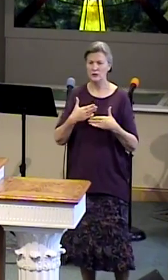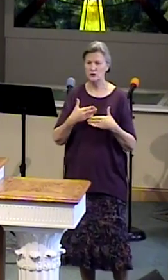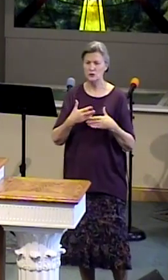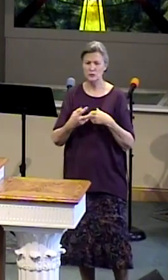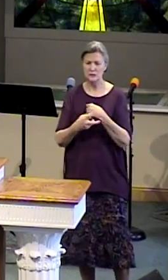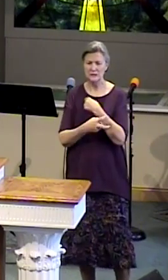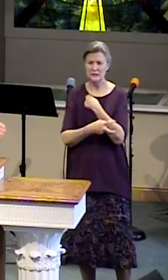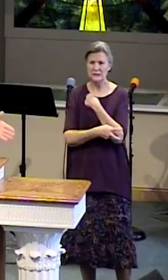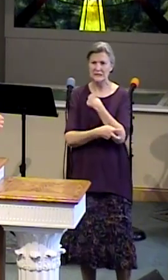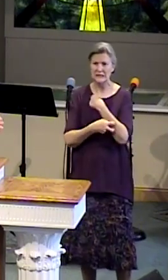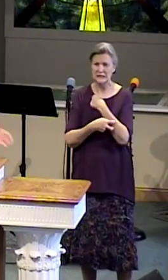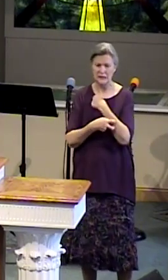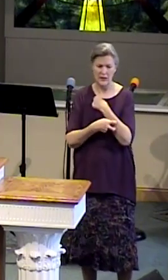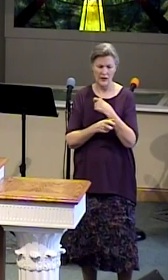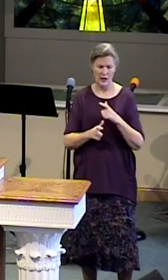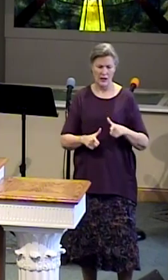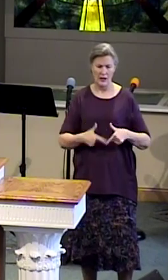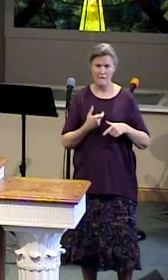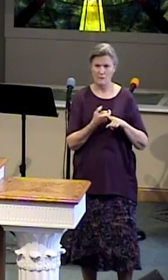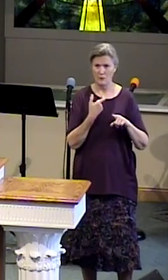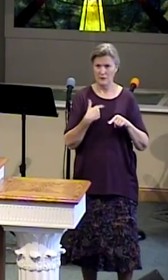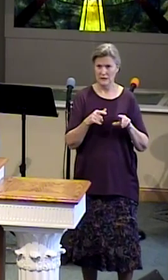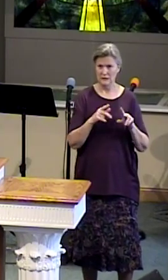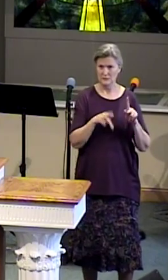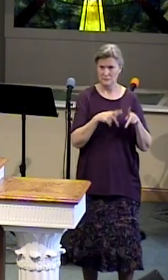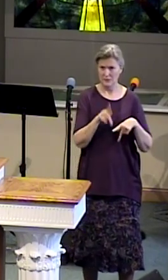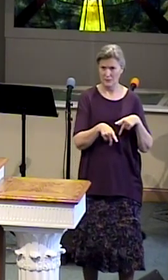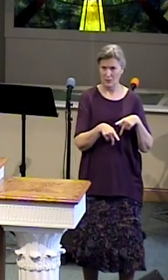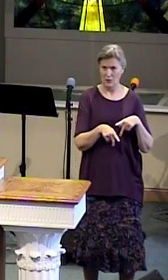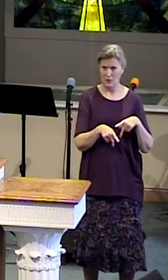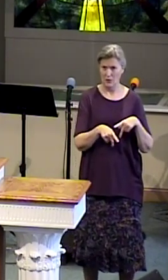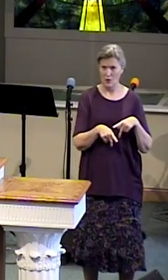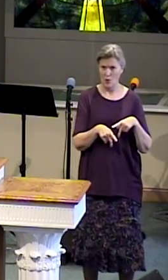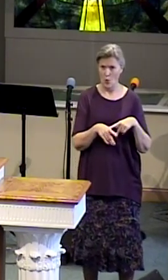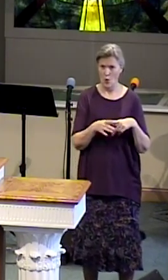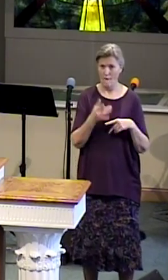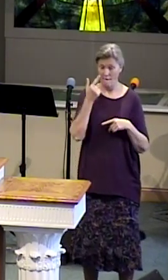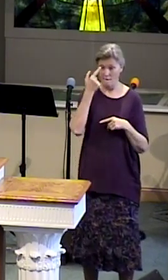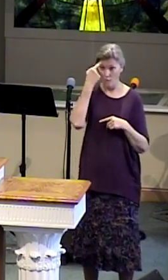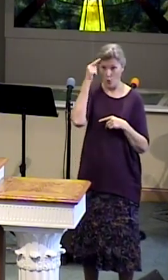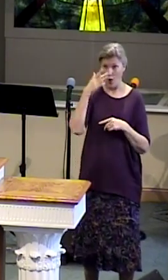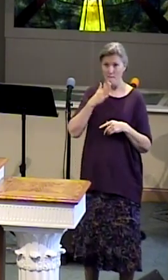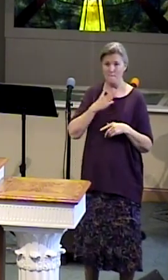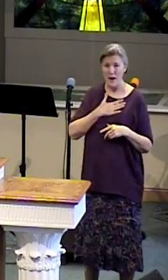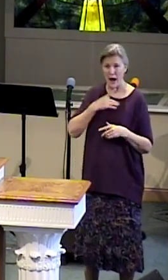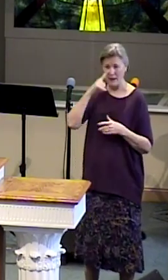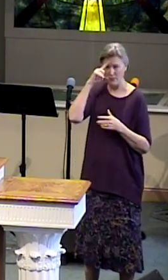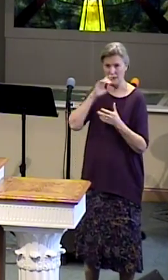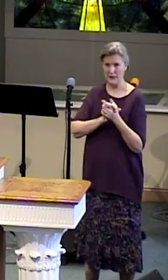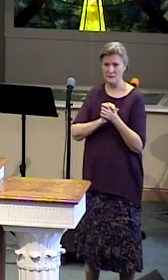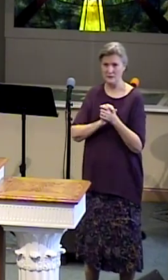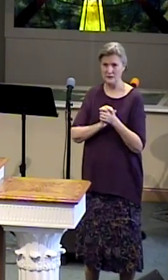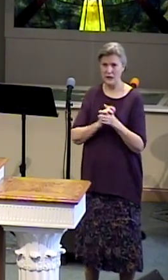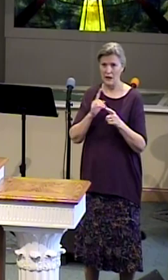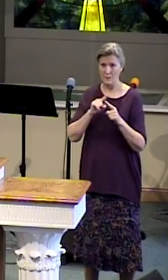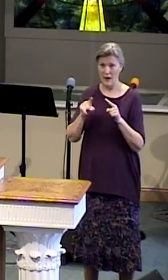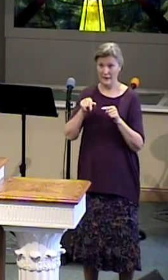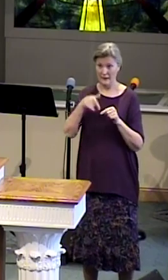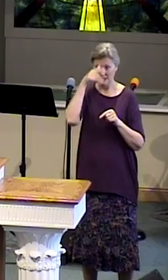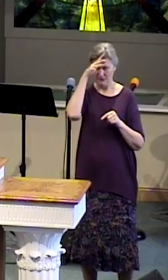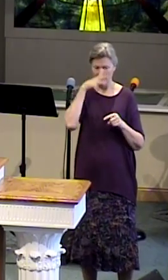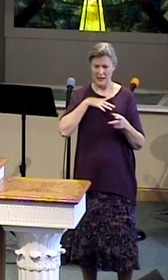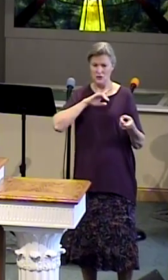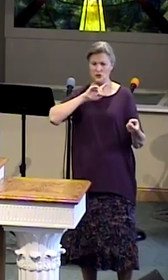lives, and give them for the sake of what I believe. Yet this very man changed